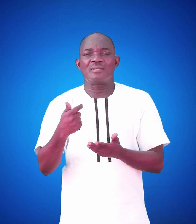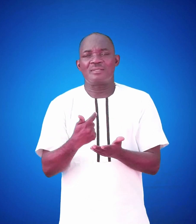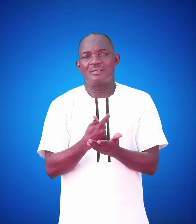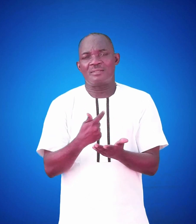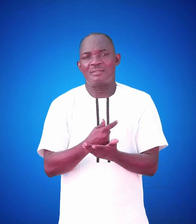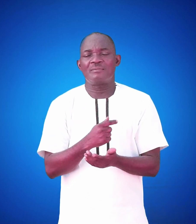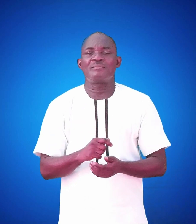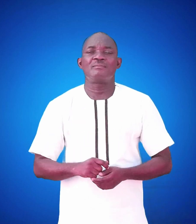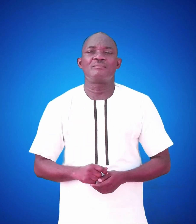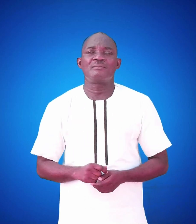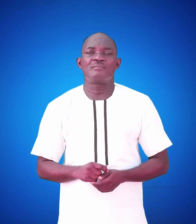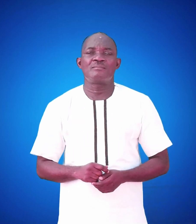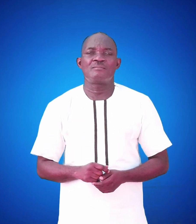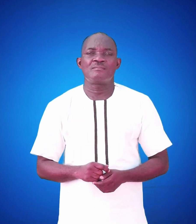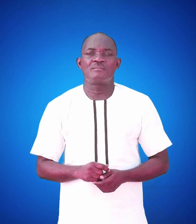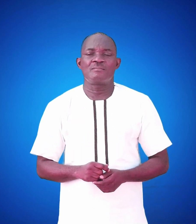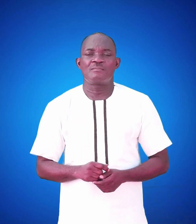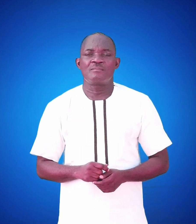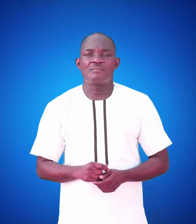leap_program_Ghana.